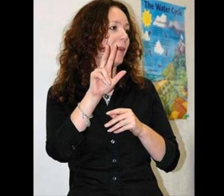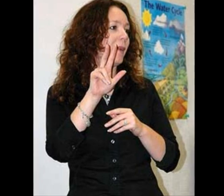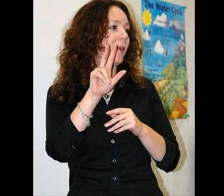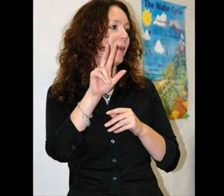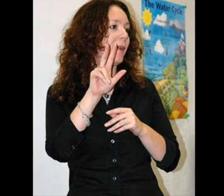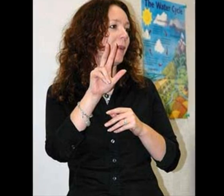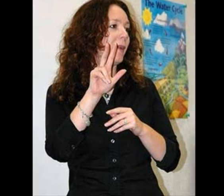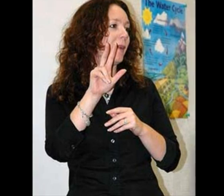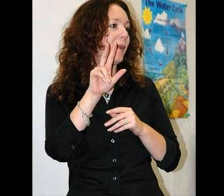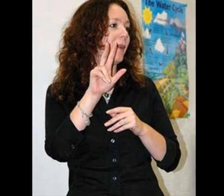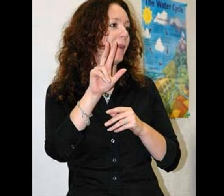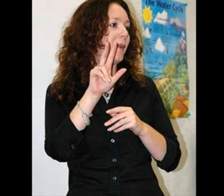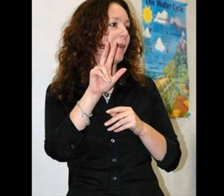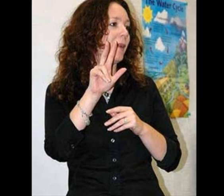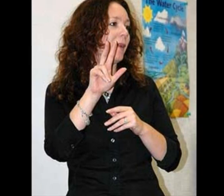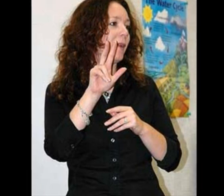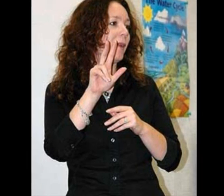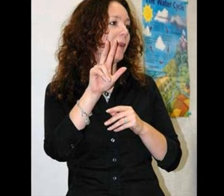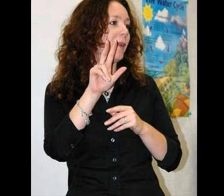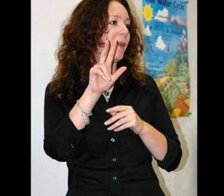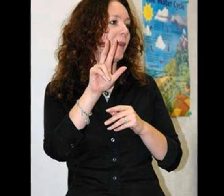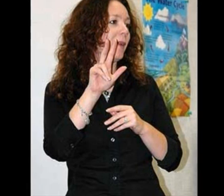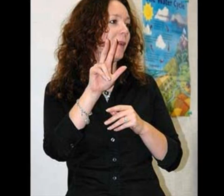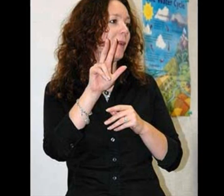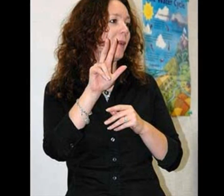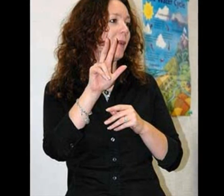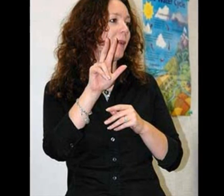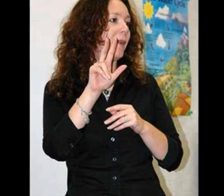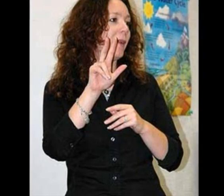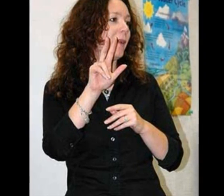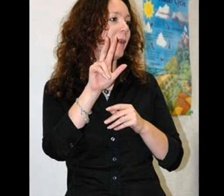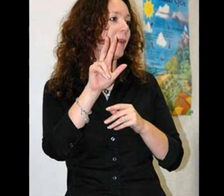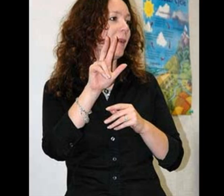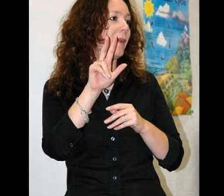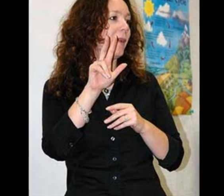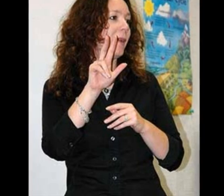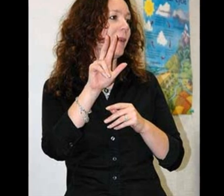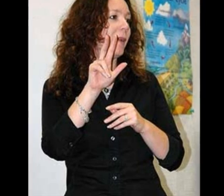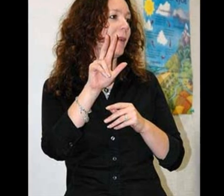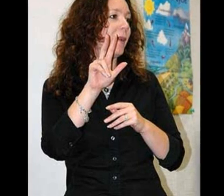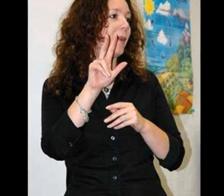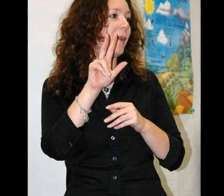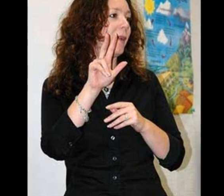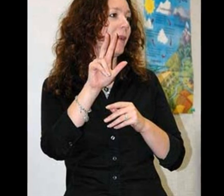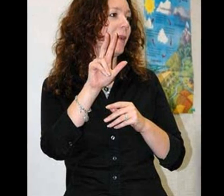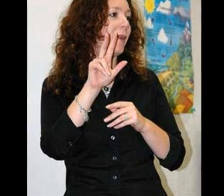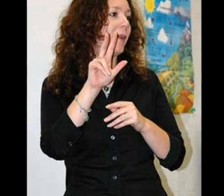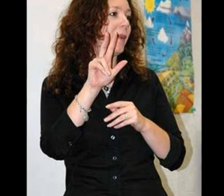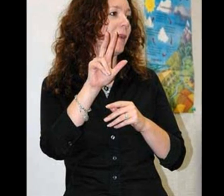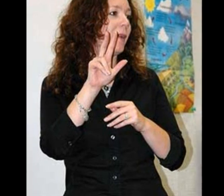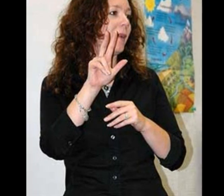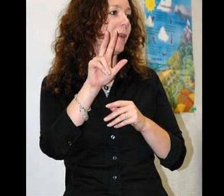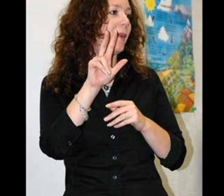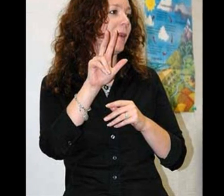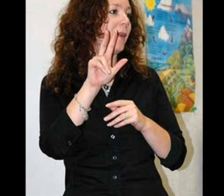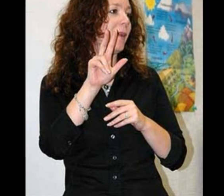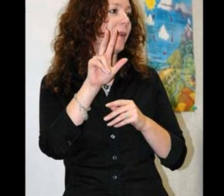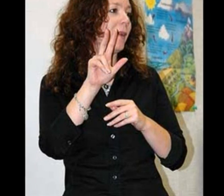being offered as a foreign language at my church. I signed up immediately. I have been waiting for this class for so many years. It was like a